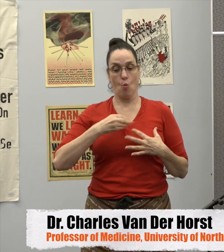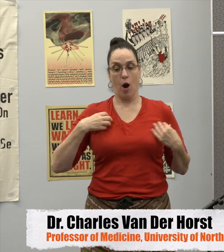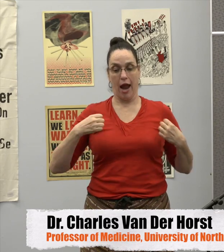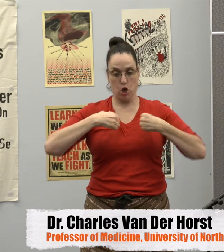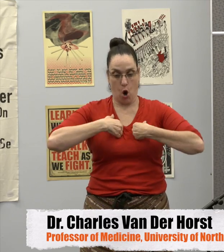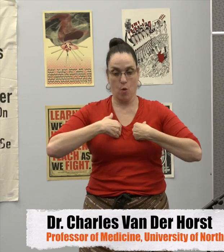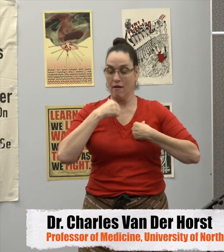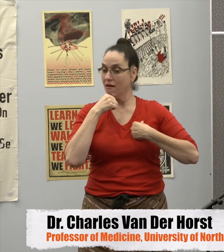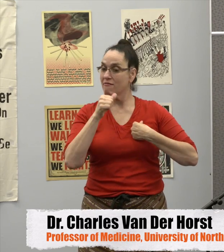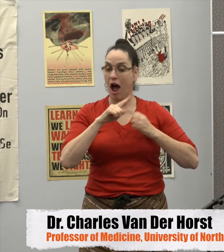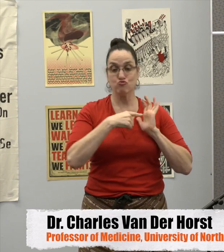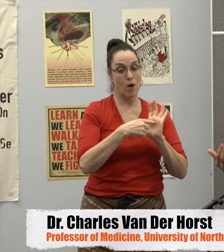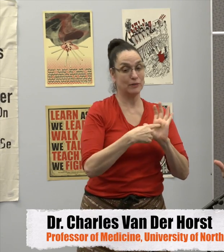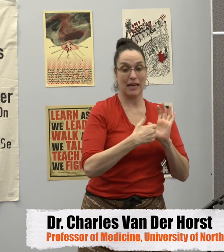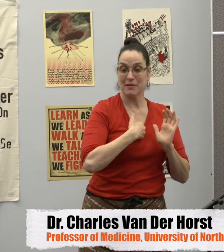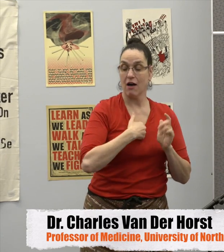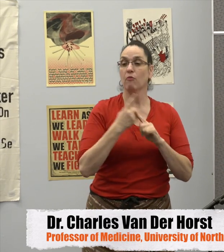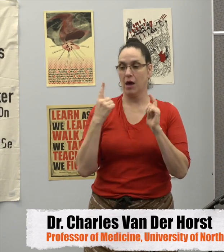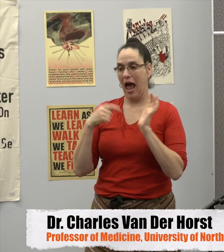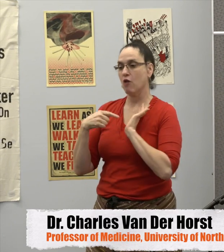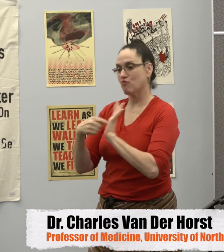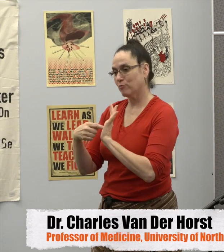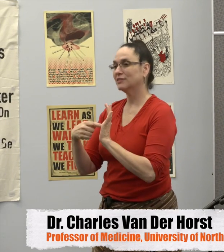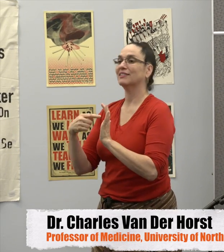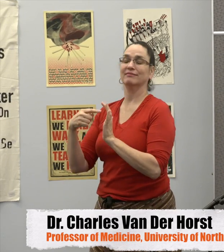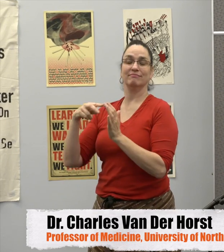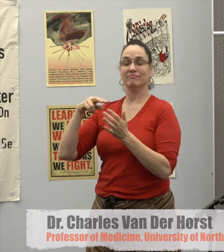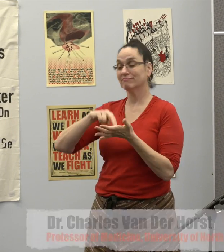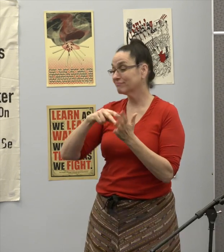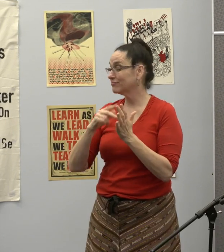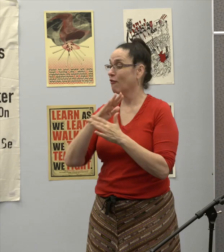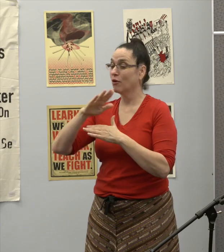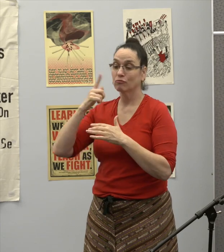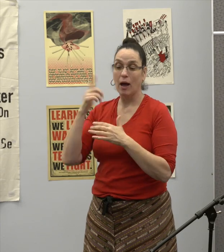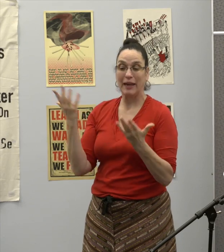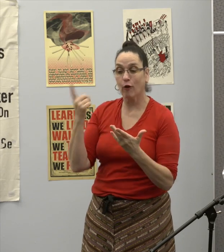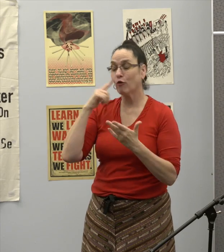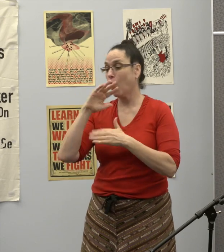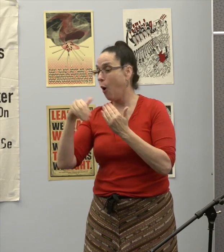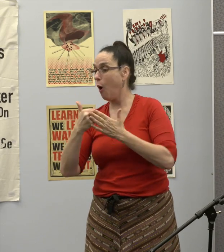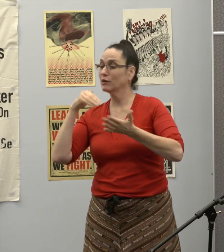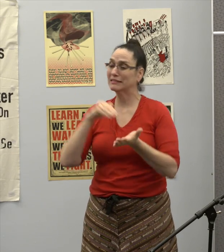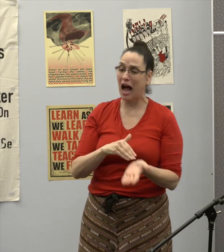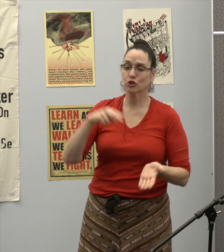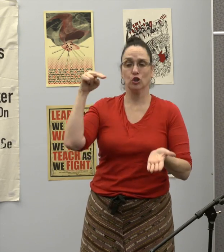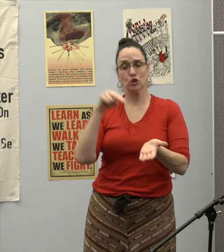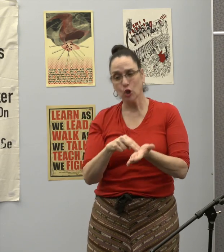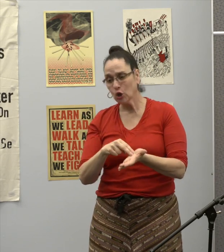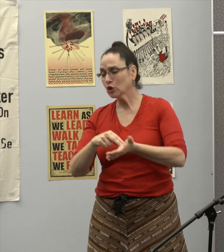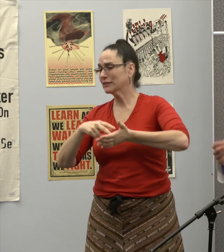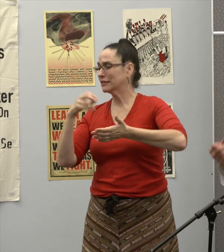just myself, but all healthcare workers, doctors and nurses and physical therapists and social workers and public health